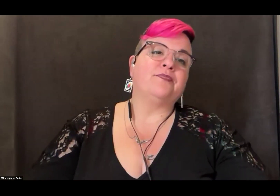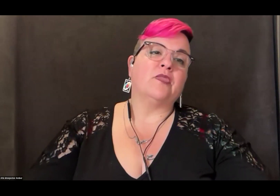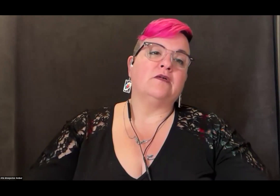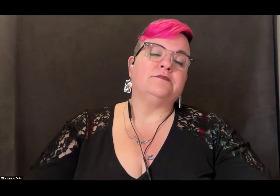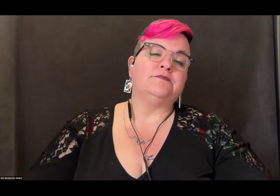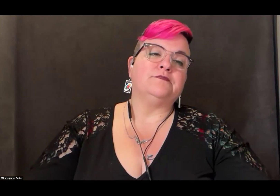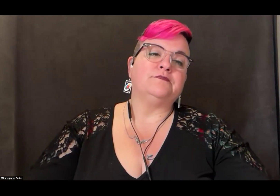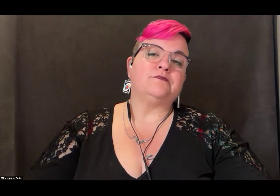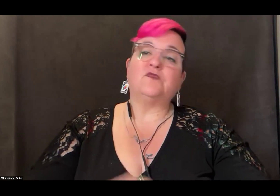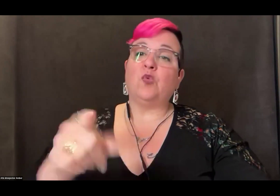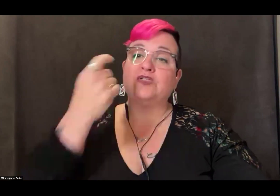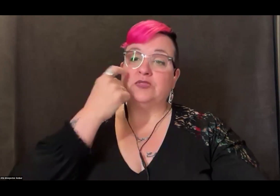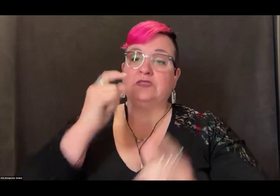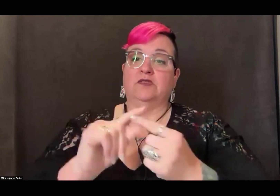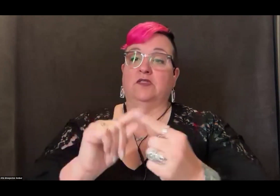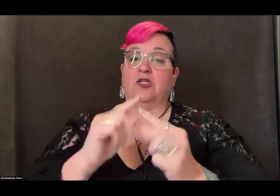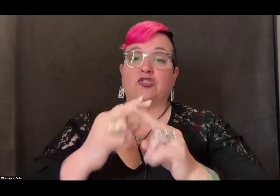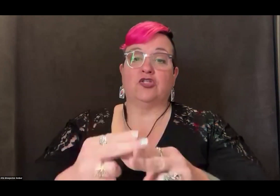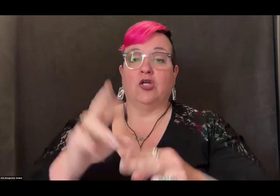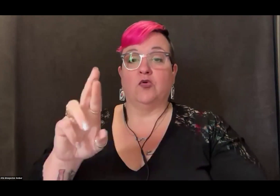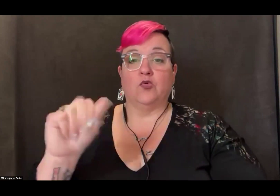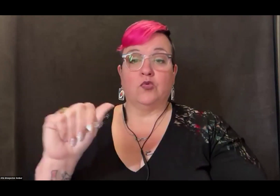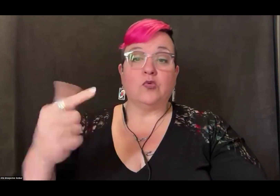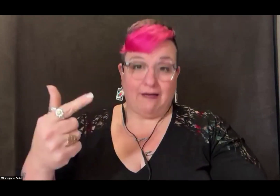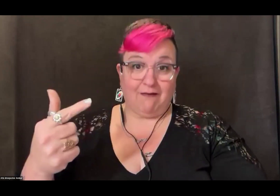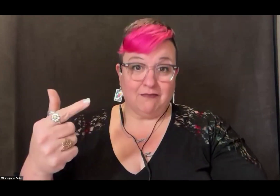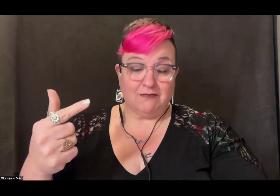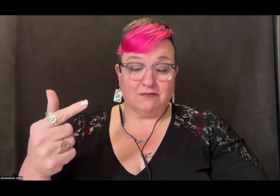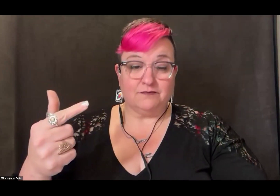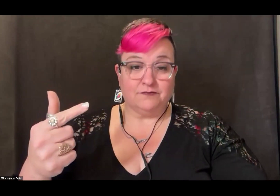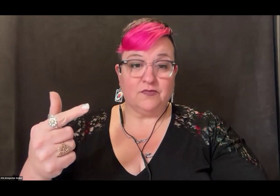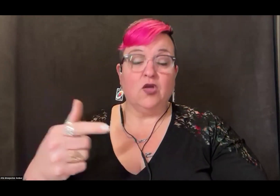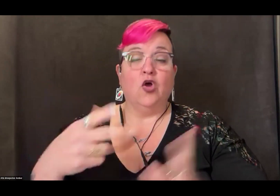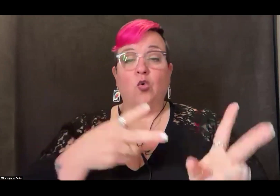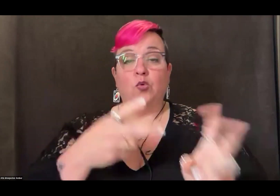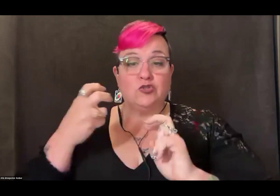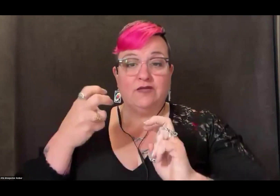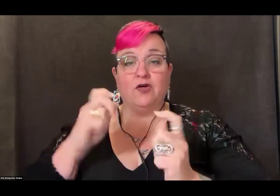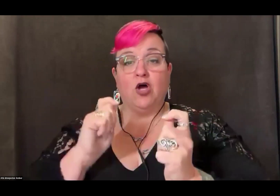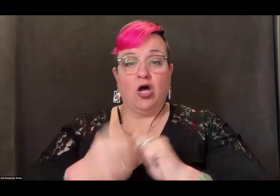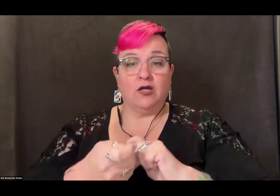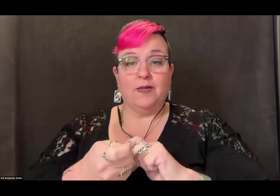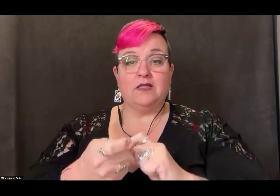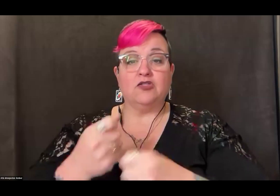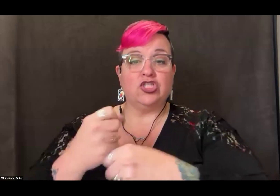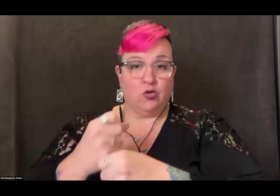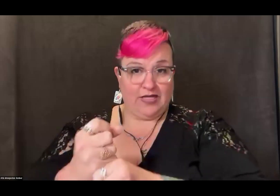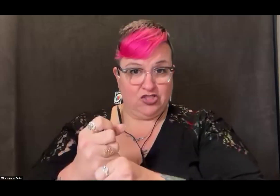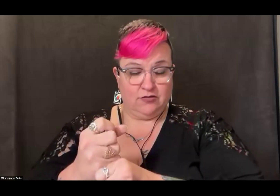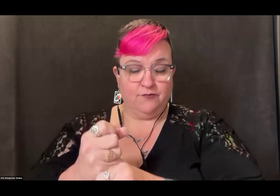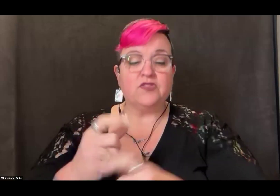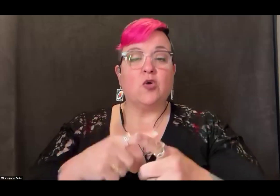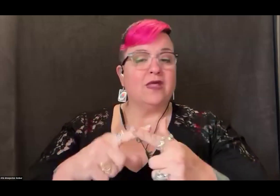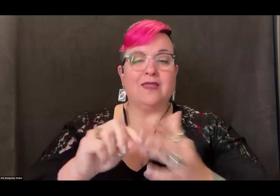you're what you're referring to is something called RAG, which is retrieval augment generation. And that's